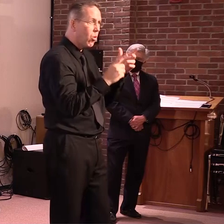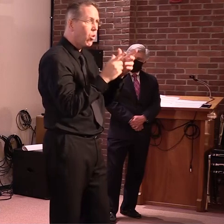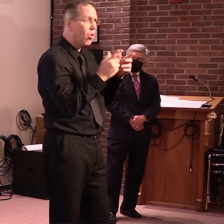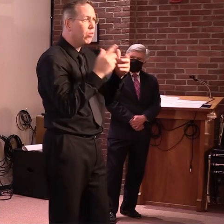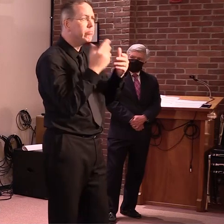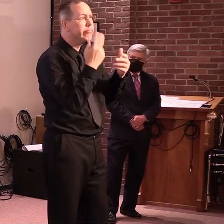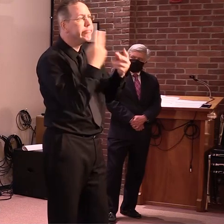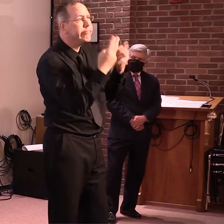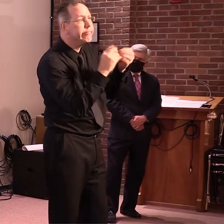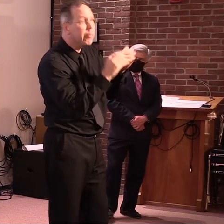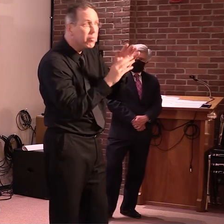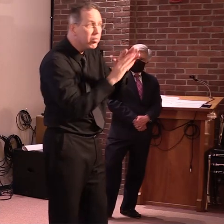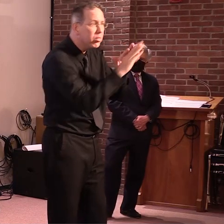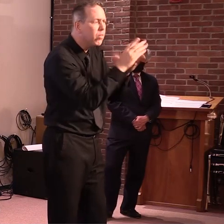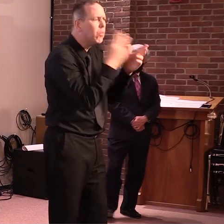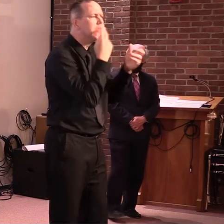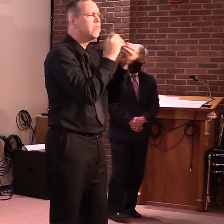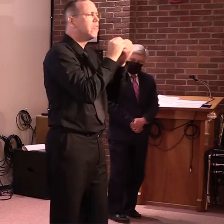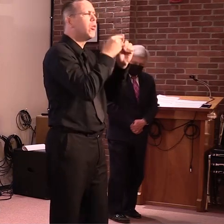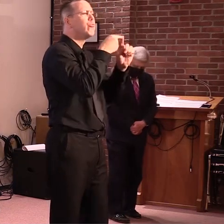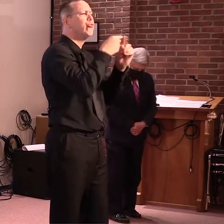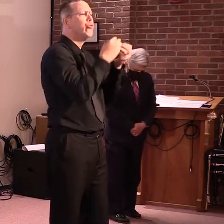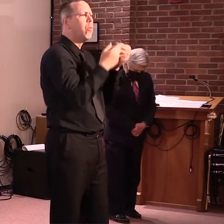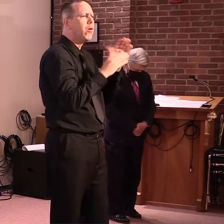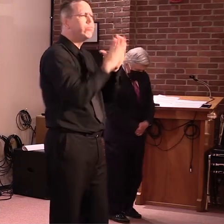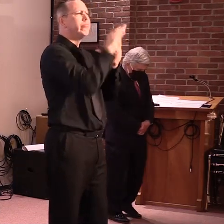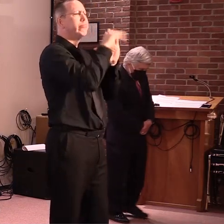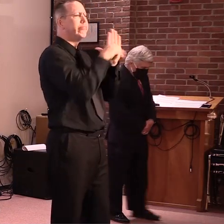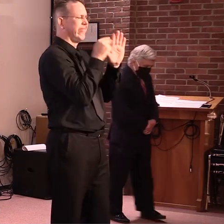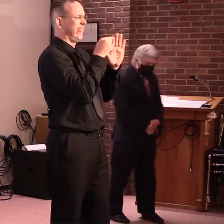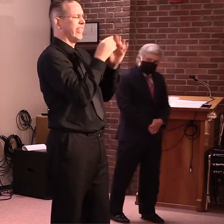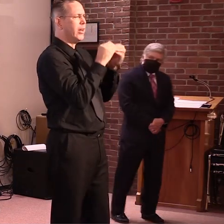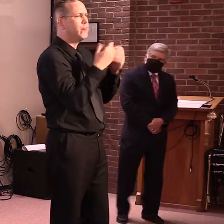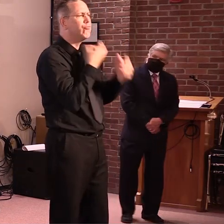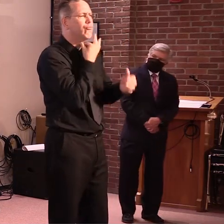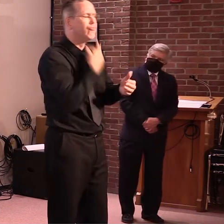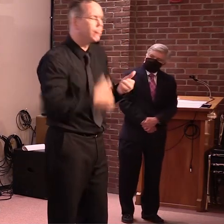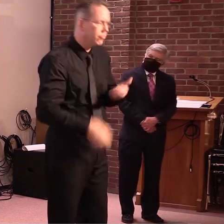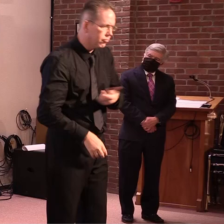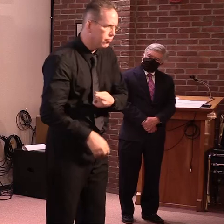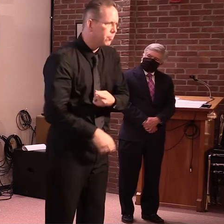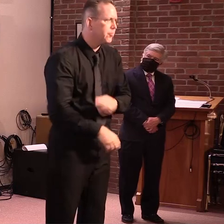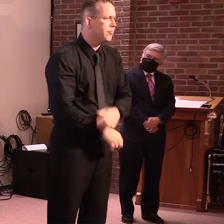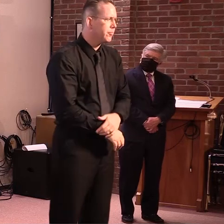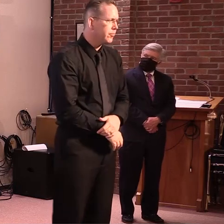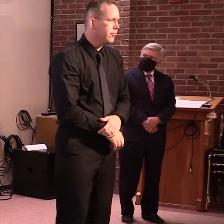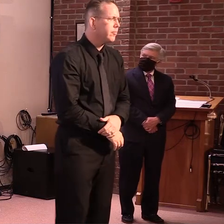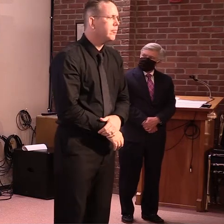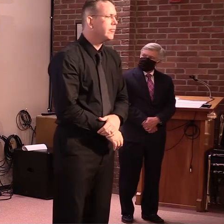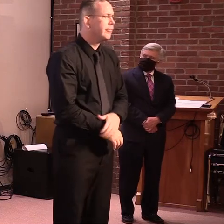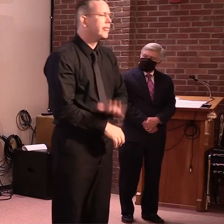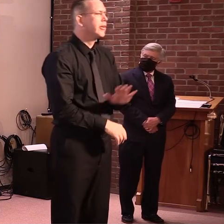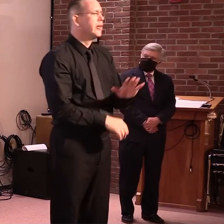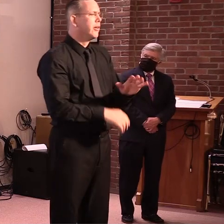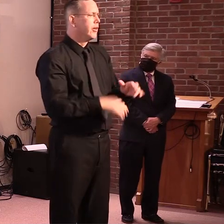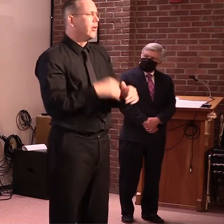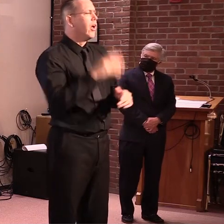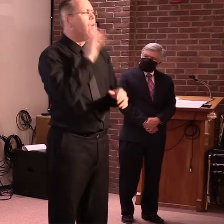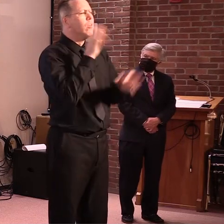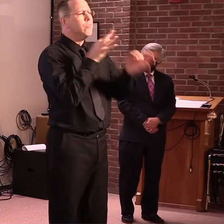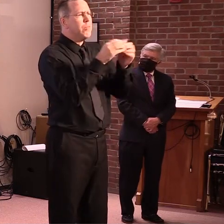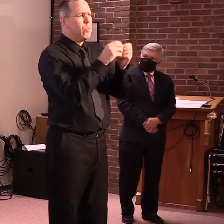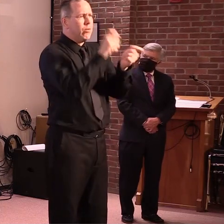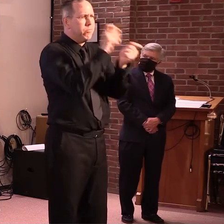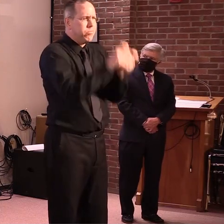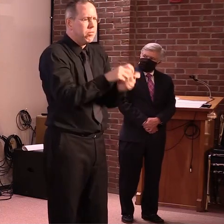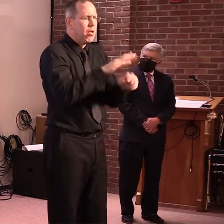Pichek, Commissioner Pichek, here and showing that. It might be more appropriate then, but if Dr. Levine wants